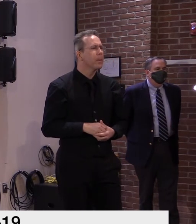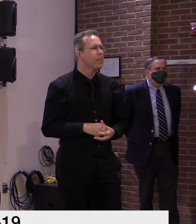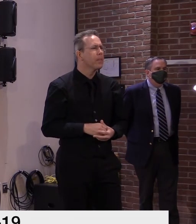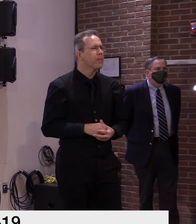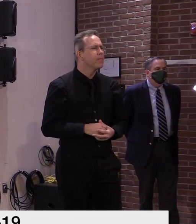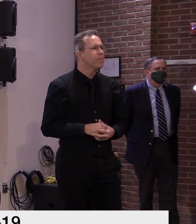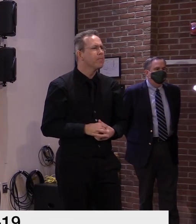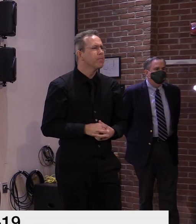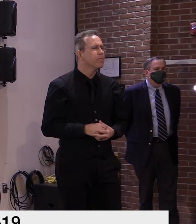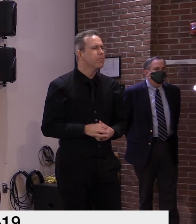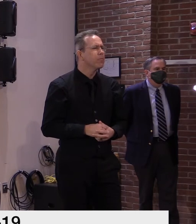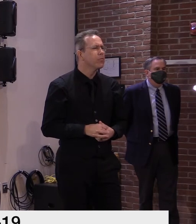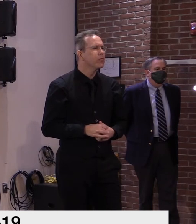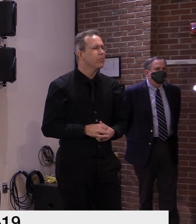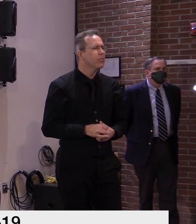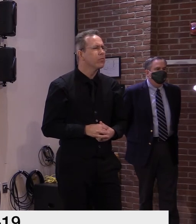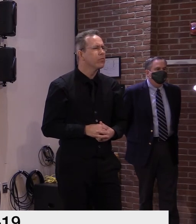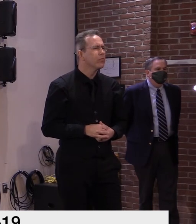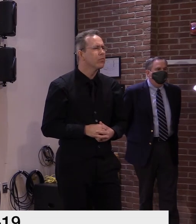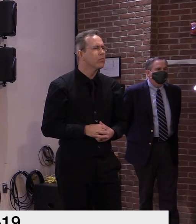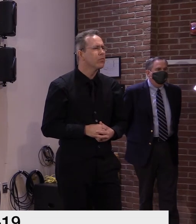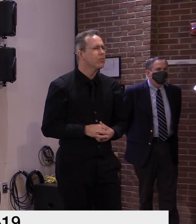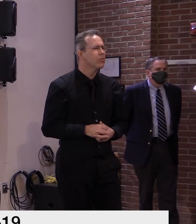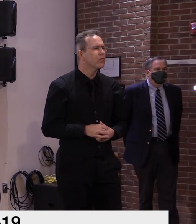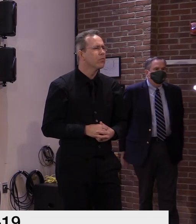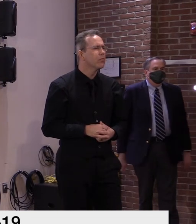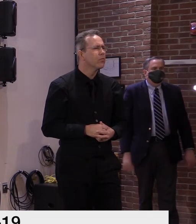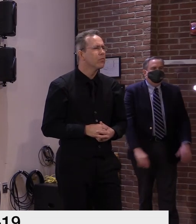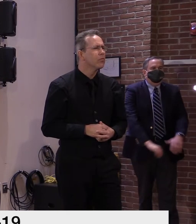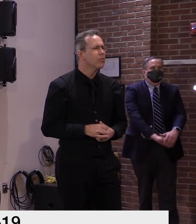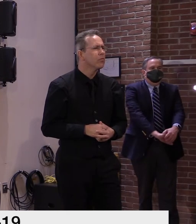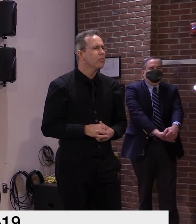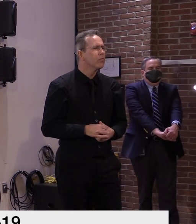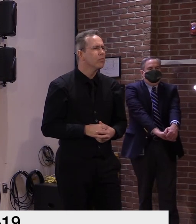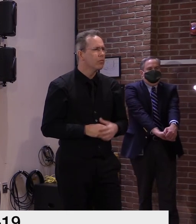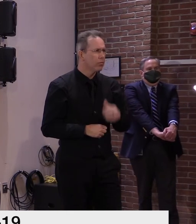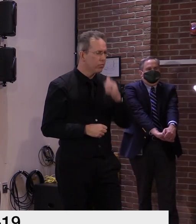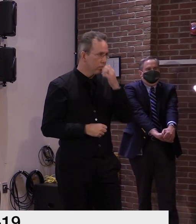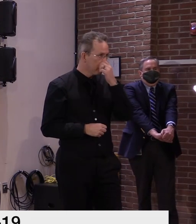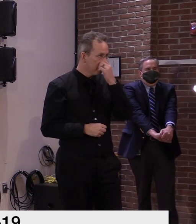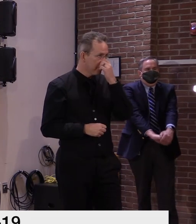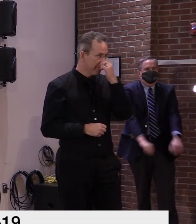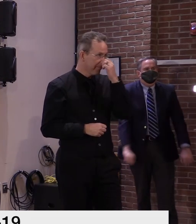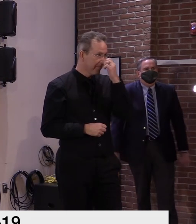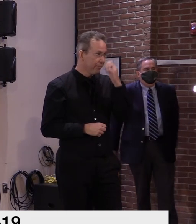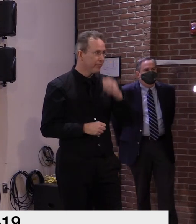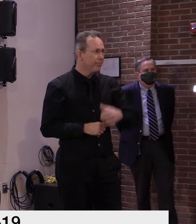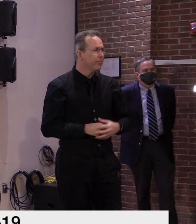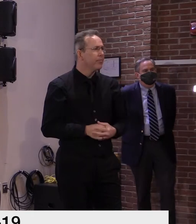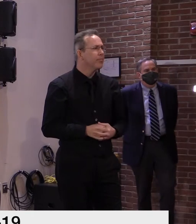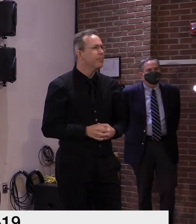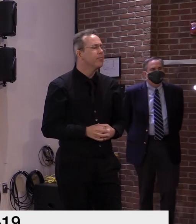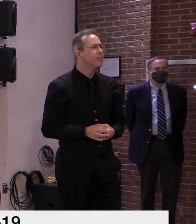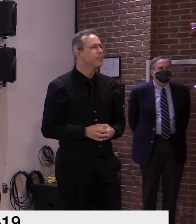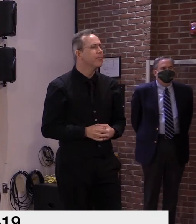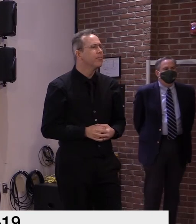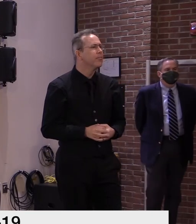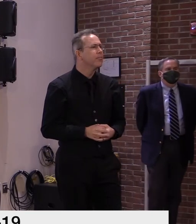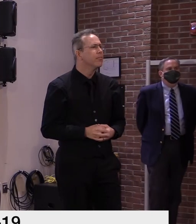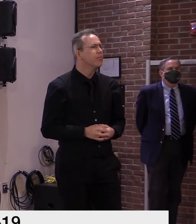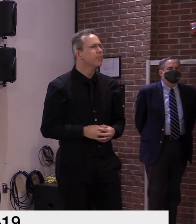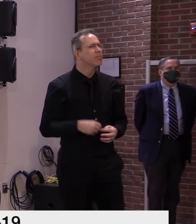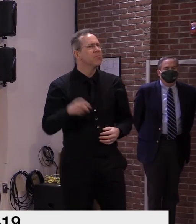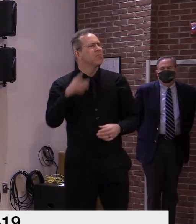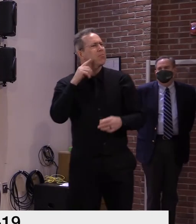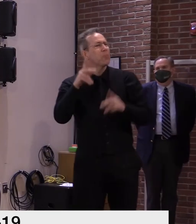to their home in Massachusetts, just enter their home, do their stuff there, and return to Vermont, do they need to quarantine upon